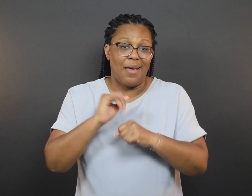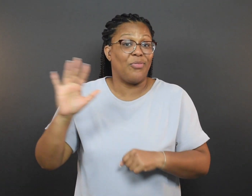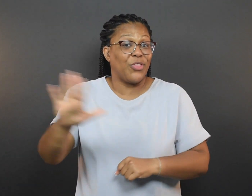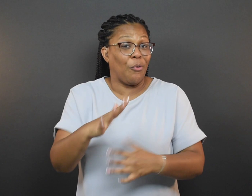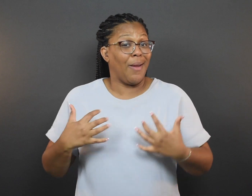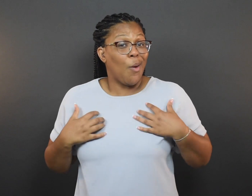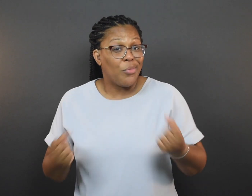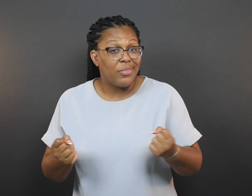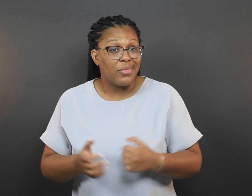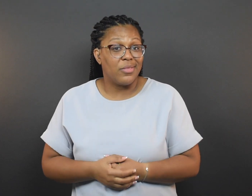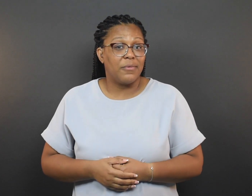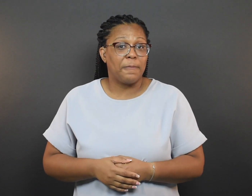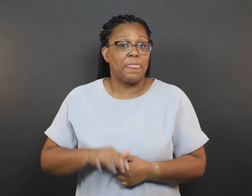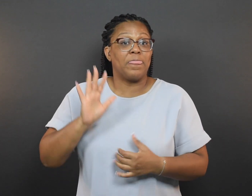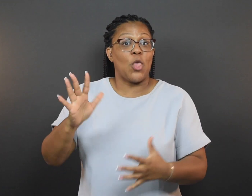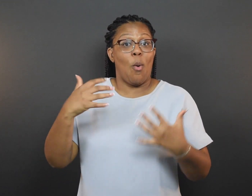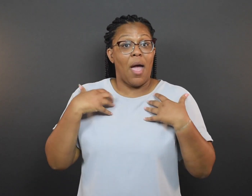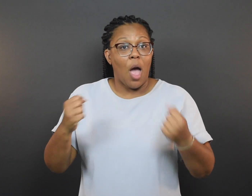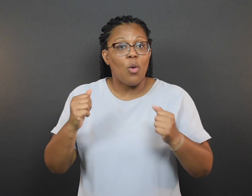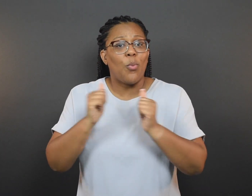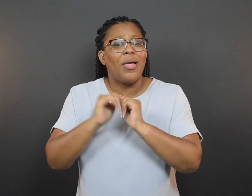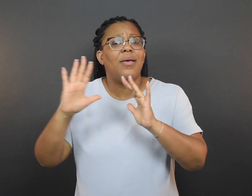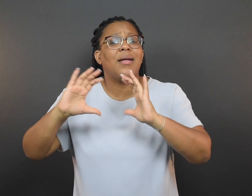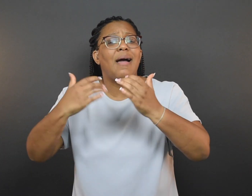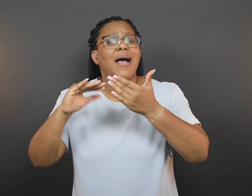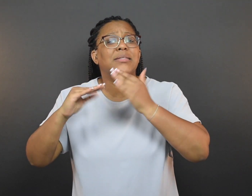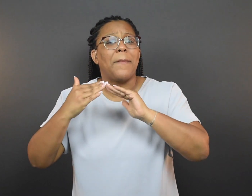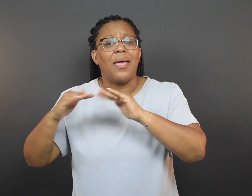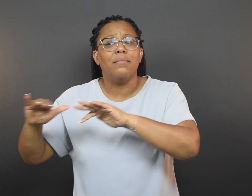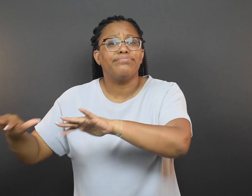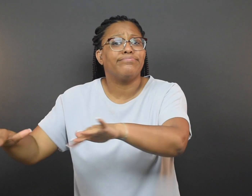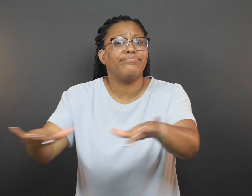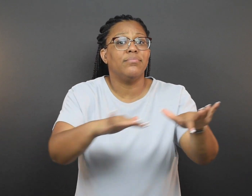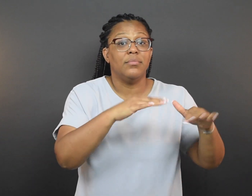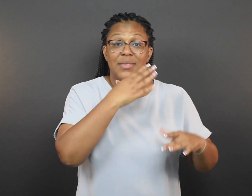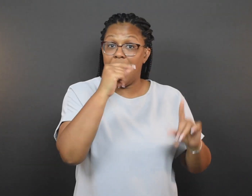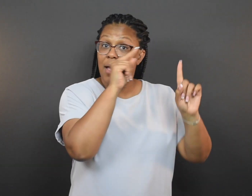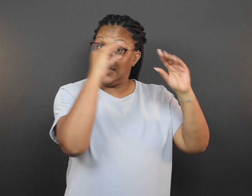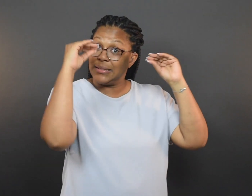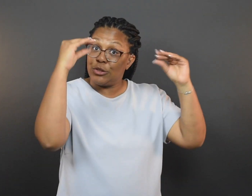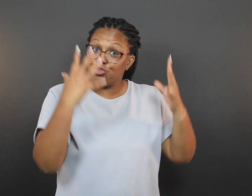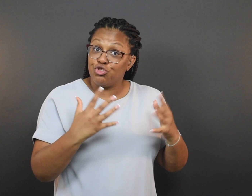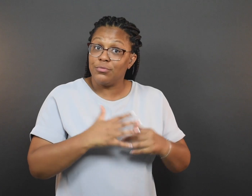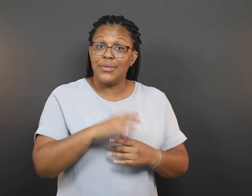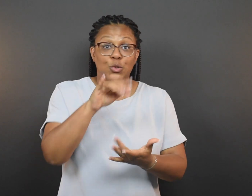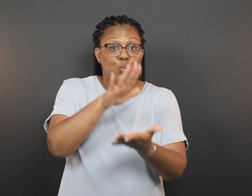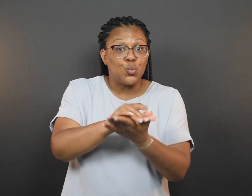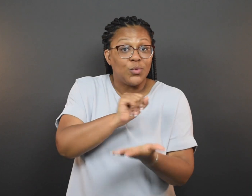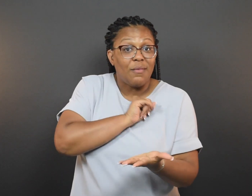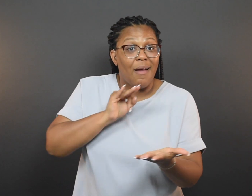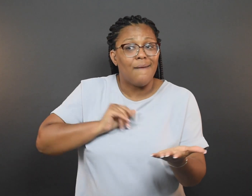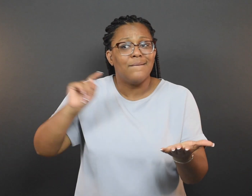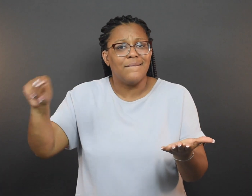health and health of their classmates, teachers, and school staff.